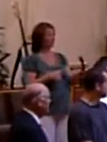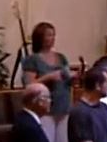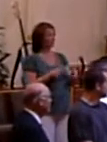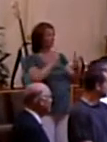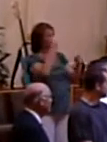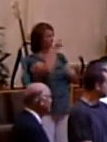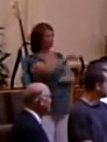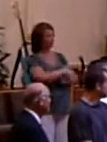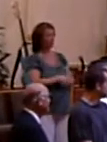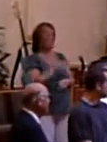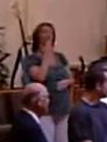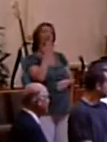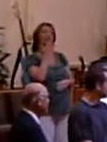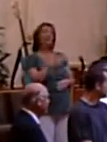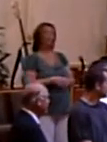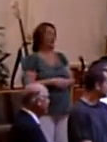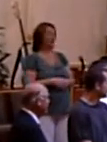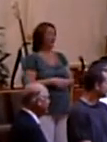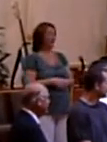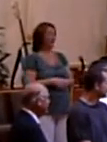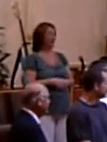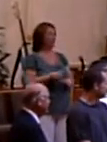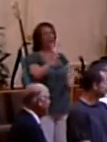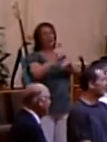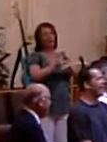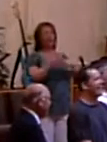Sorry. Oh, thanks. That's for you. Oh, thank you. Have the church bath and body.